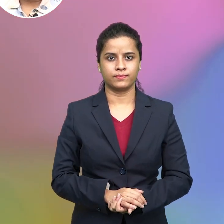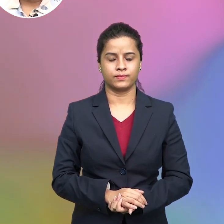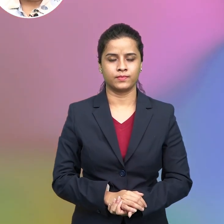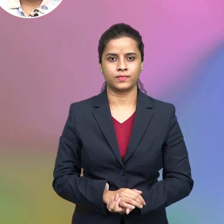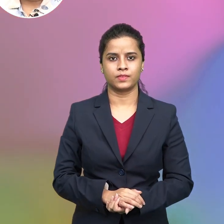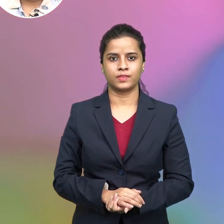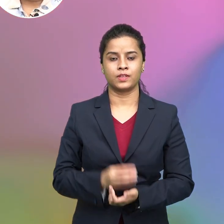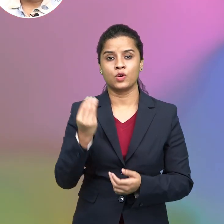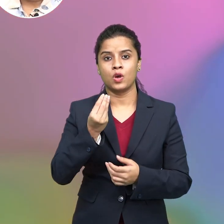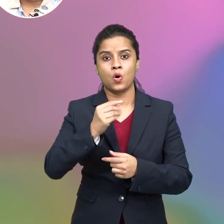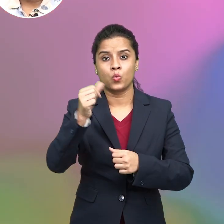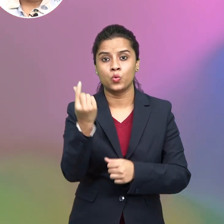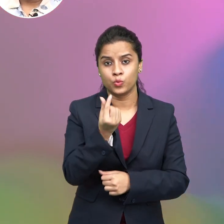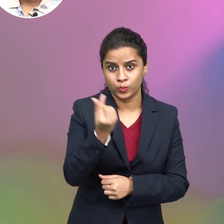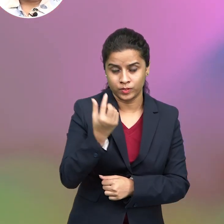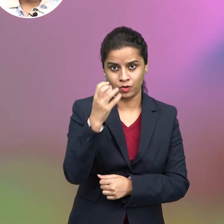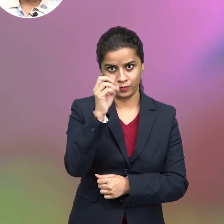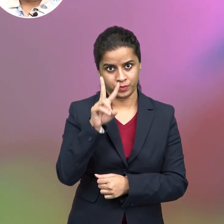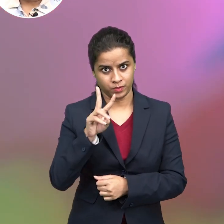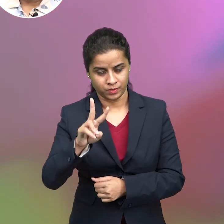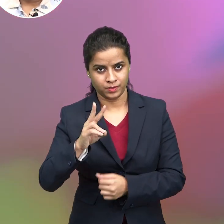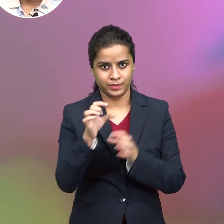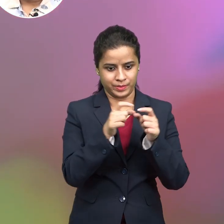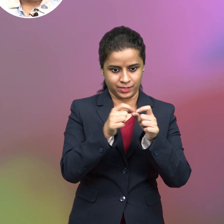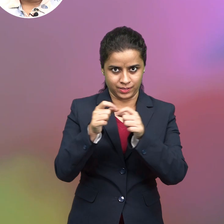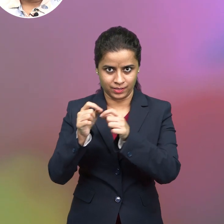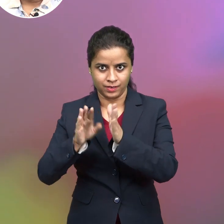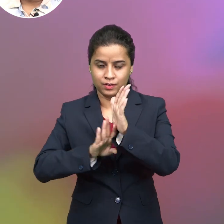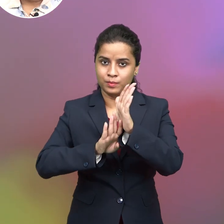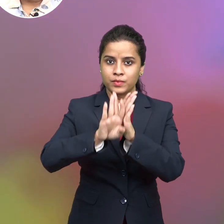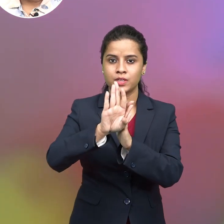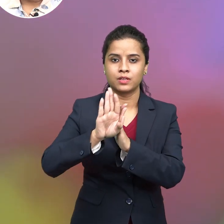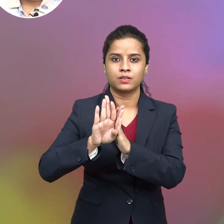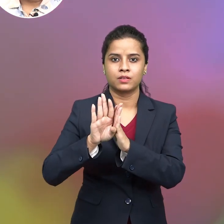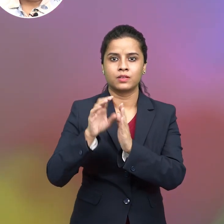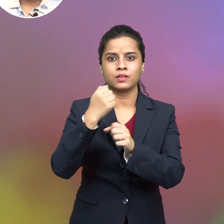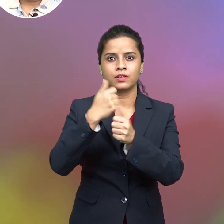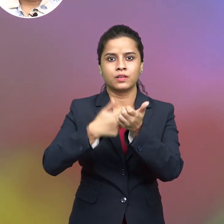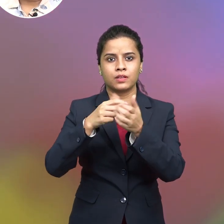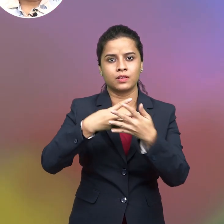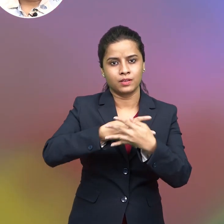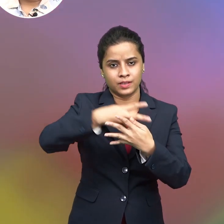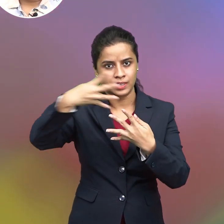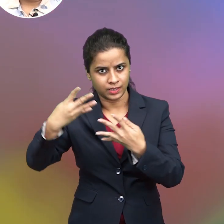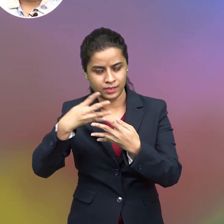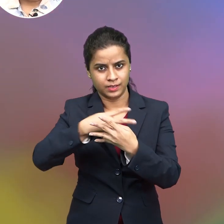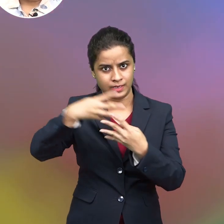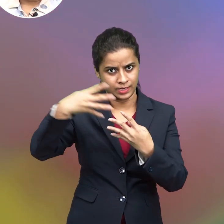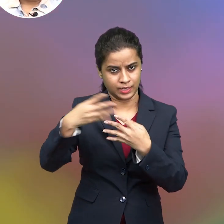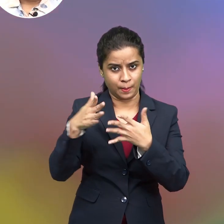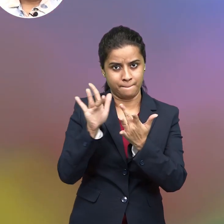The utilization of oxygen by the cells develops a gradient between